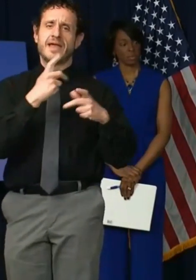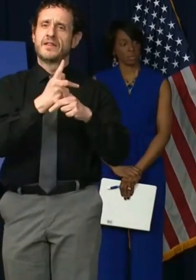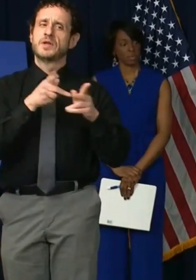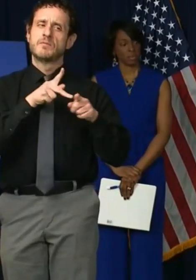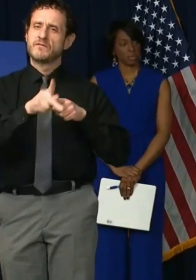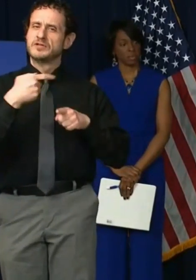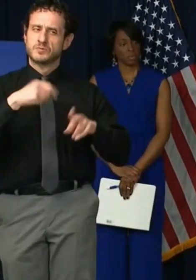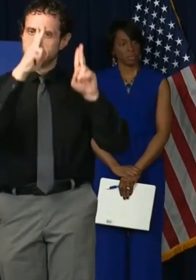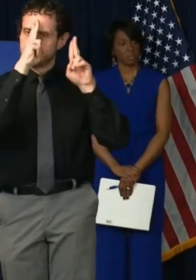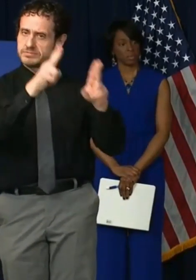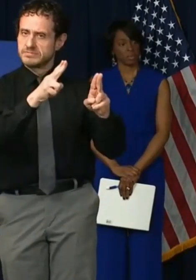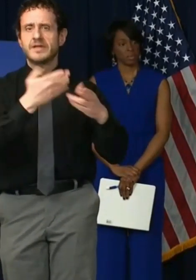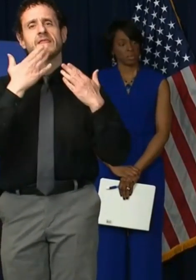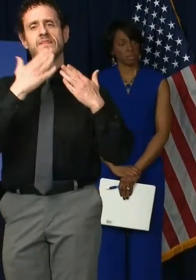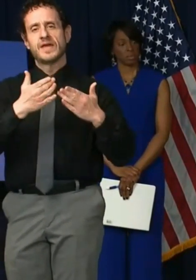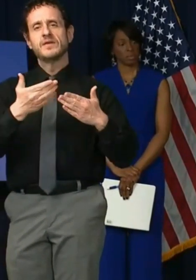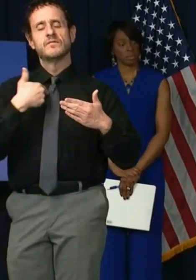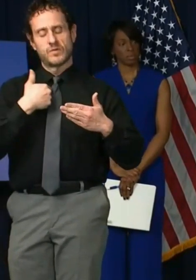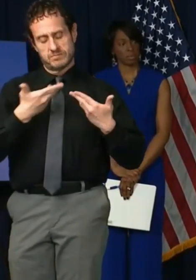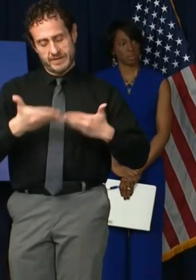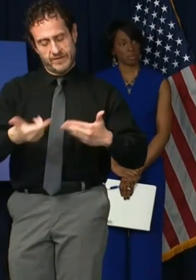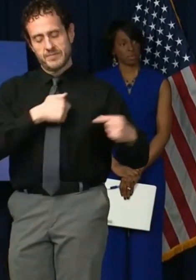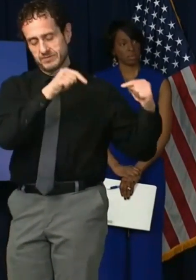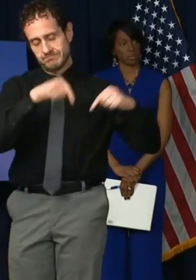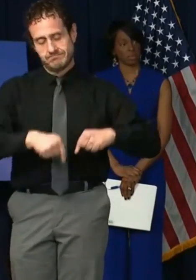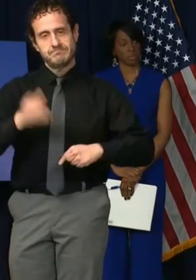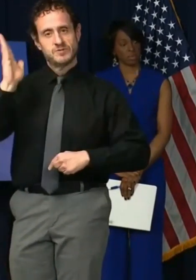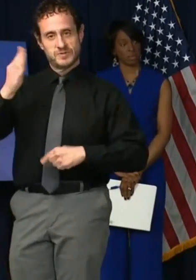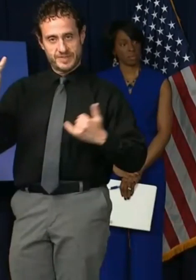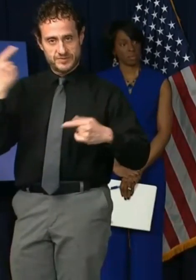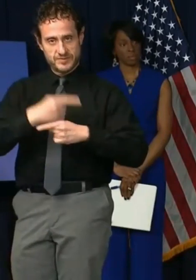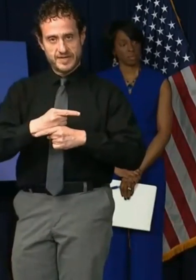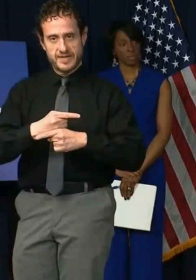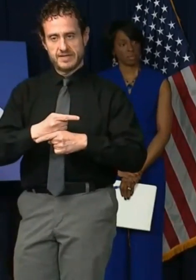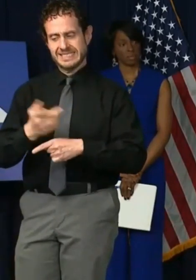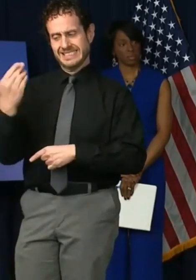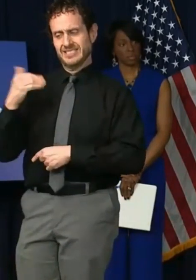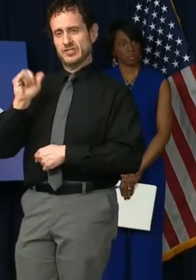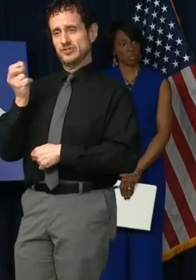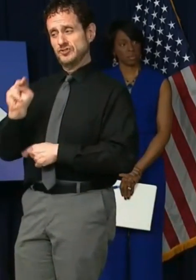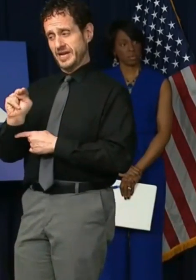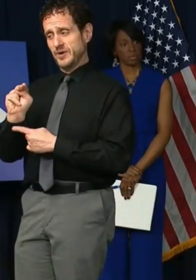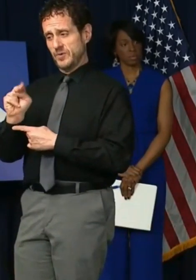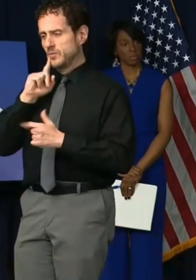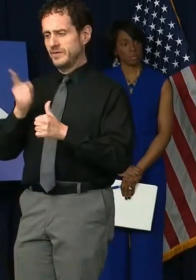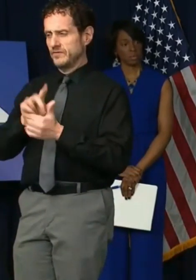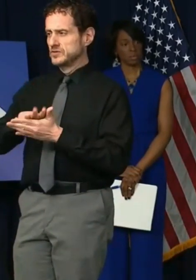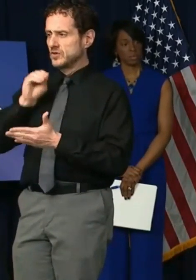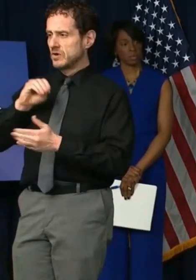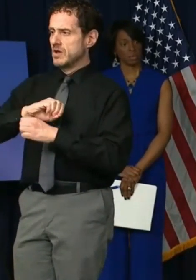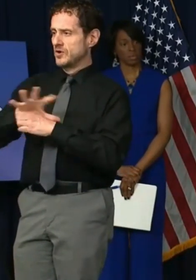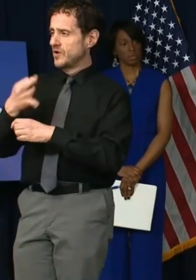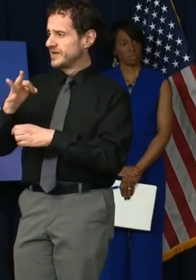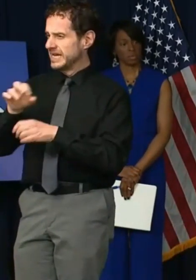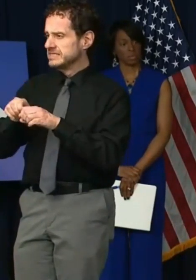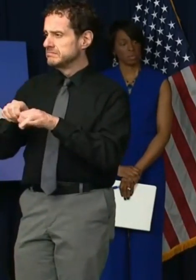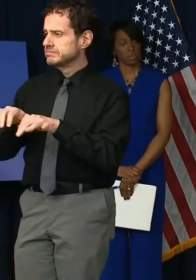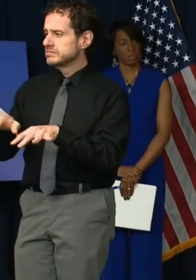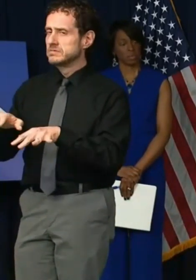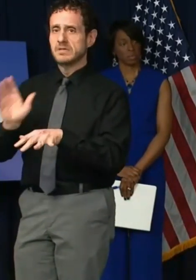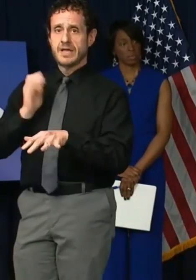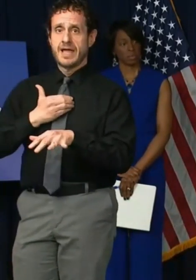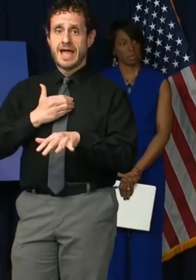you for the opportunity to be here today. As early as January, when we first learned about COVID-19, our leadership team